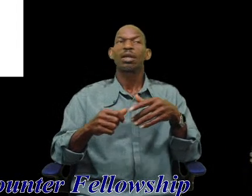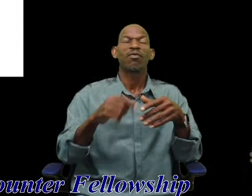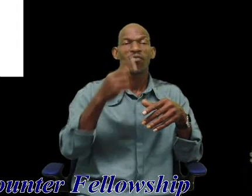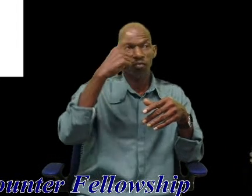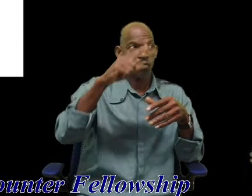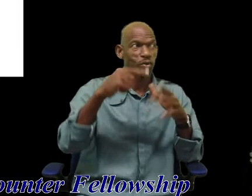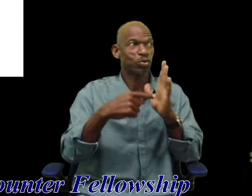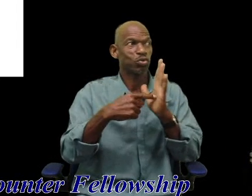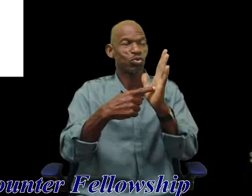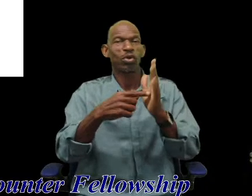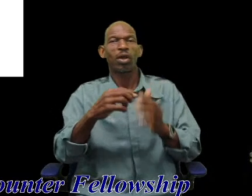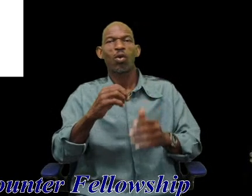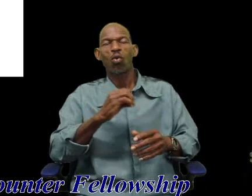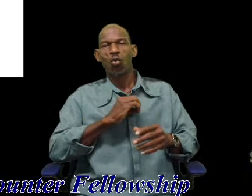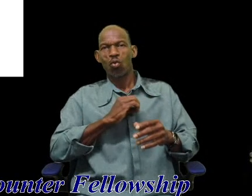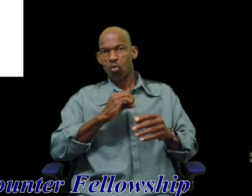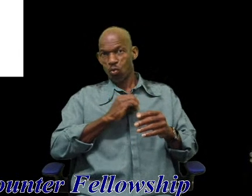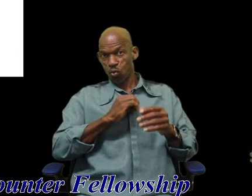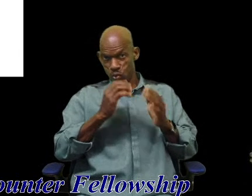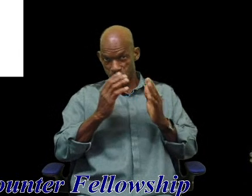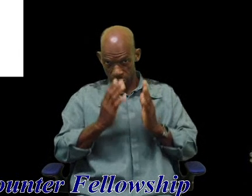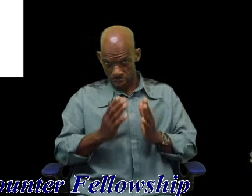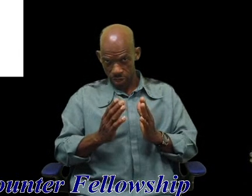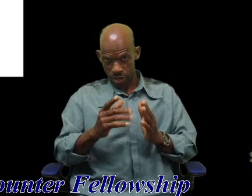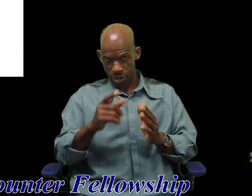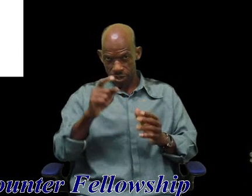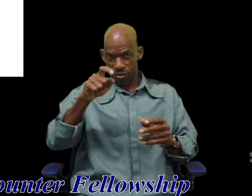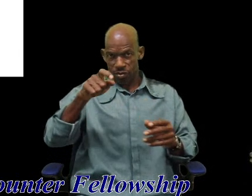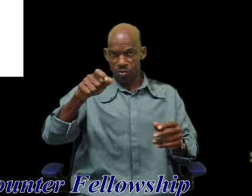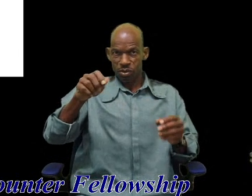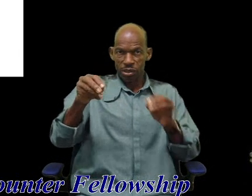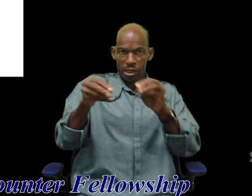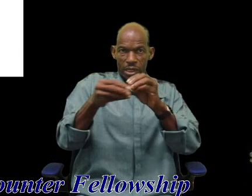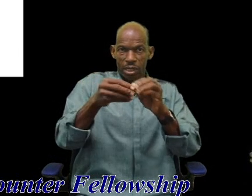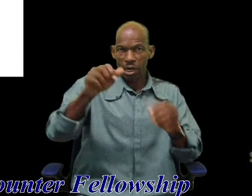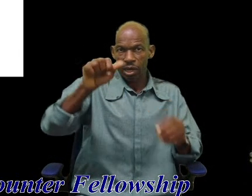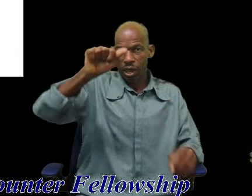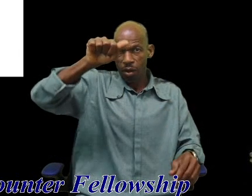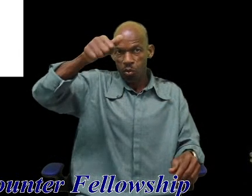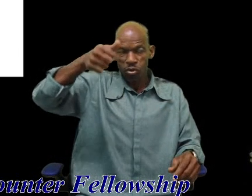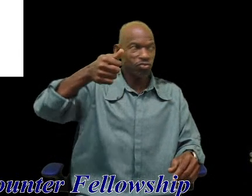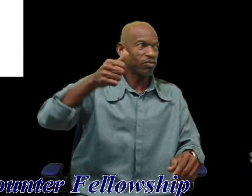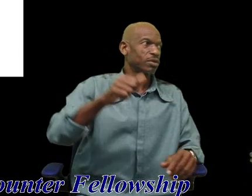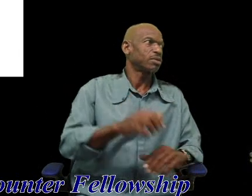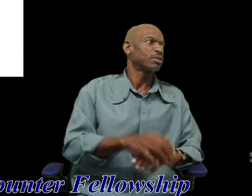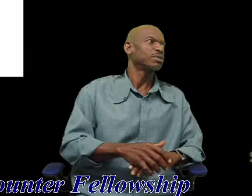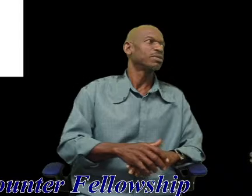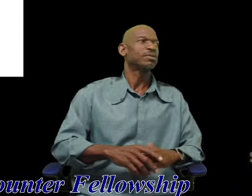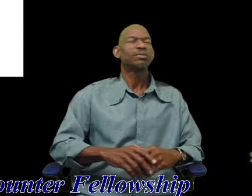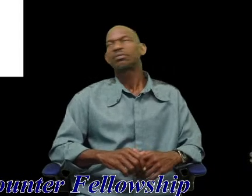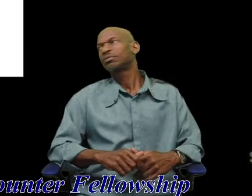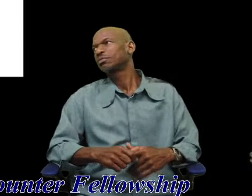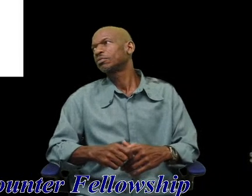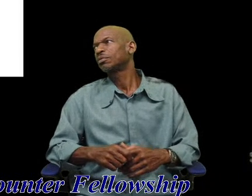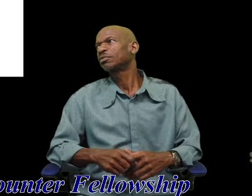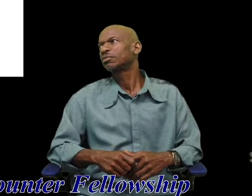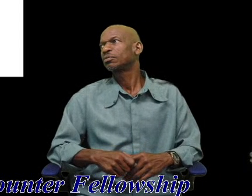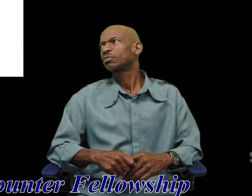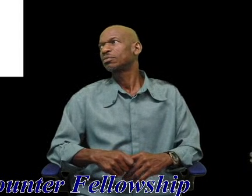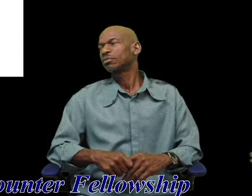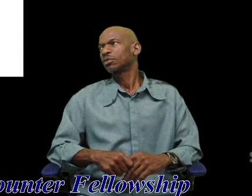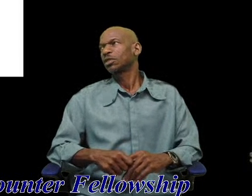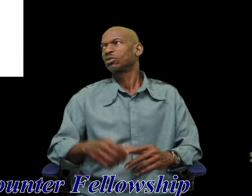the owners. These are the owners. And what do they own? These are the things that they